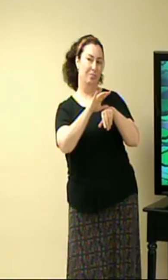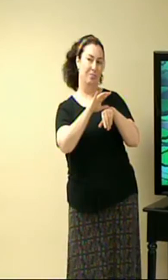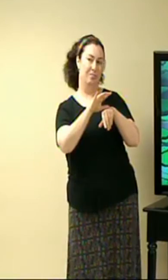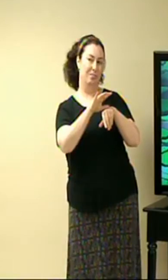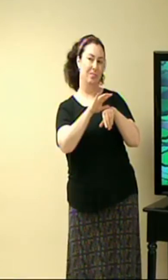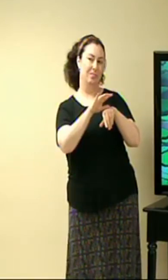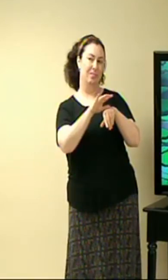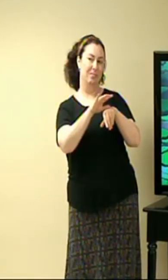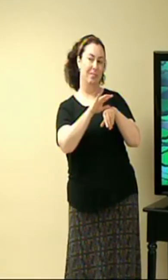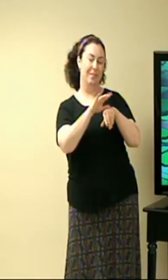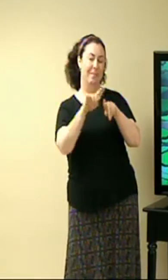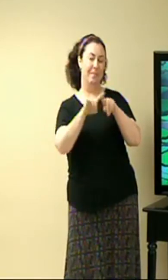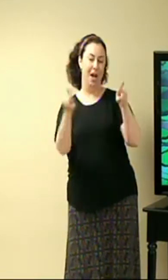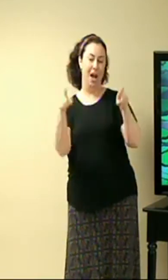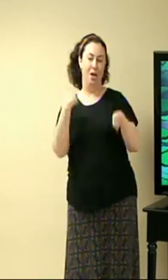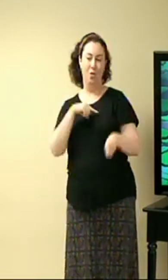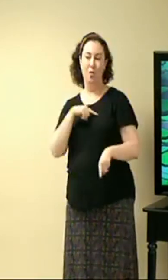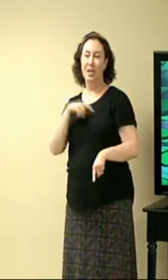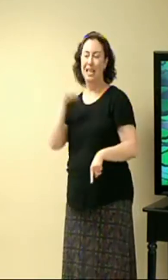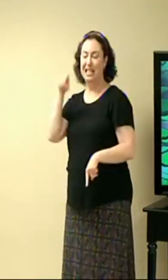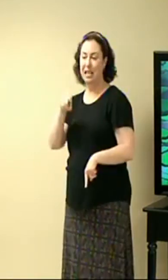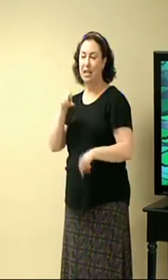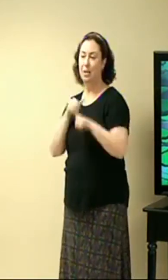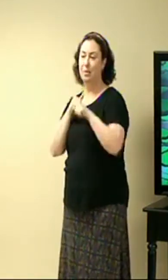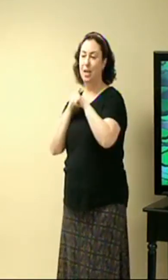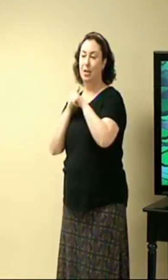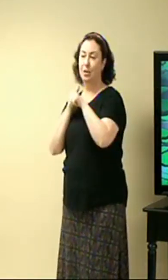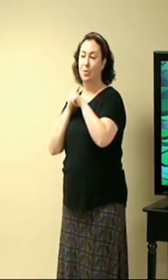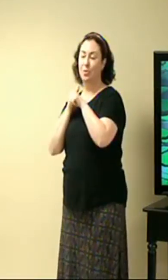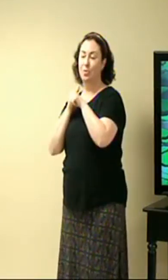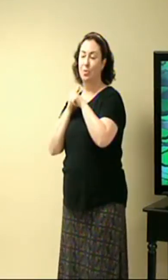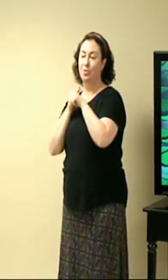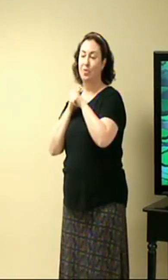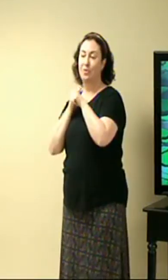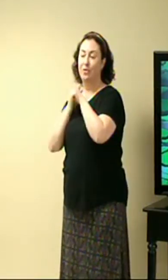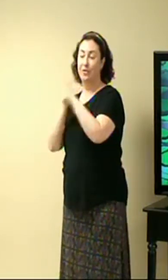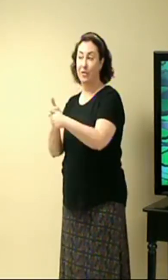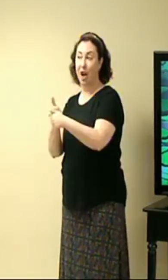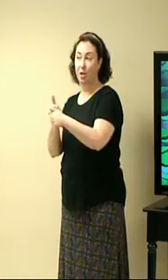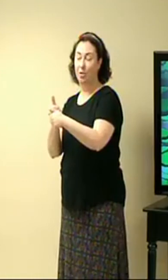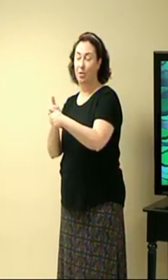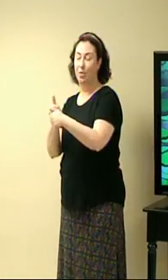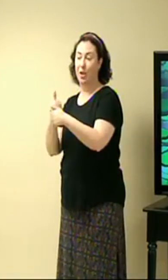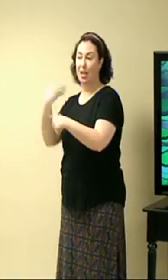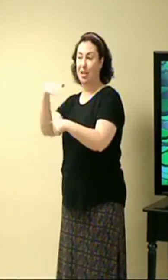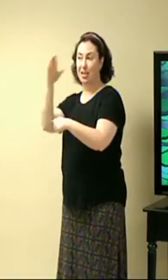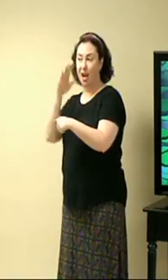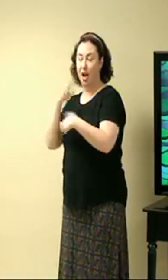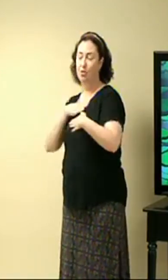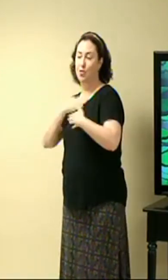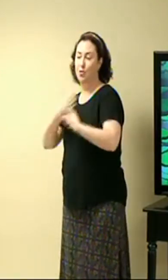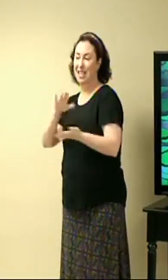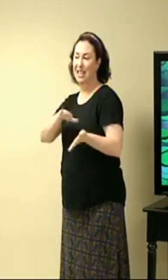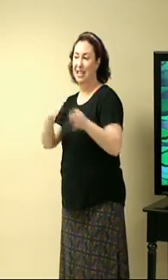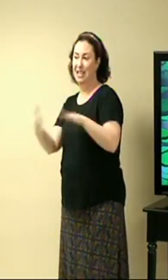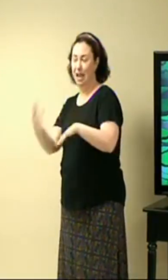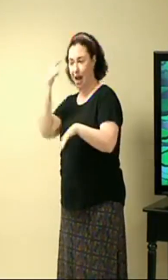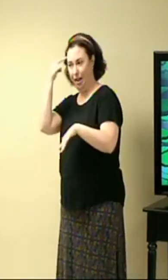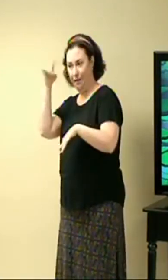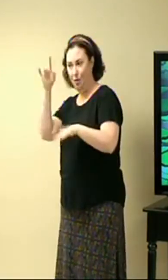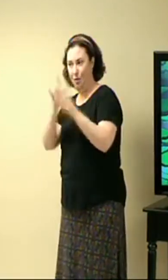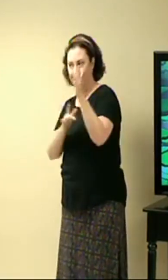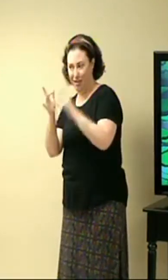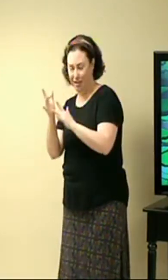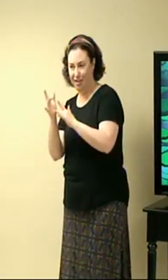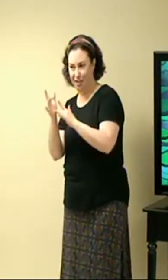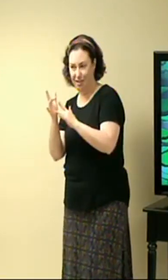of us are guilty of worshiping consumerism. You probably heard of the guy who tried to explain to fish what water is. If you try